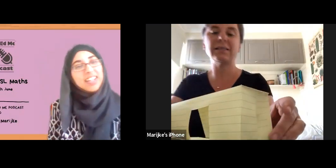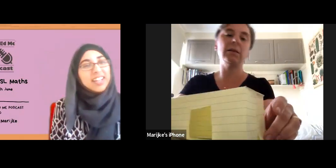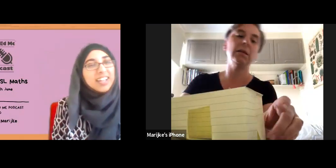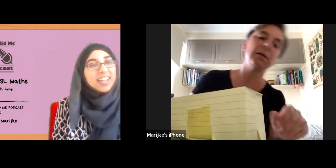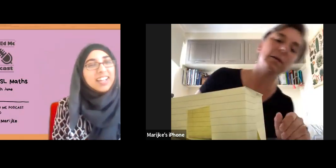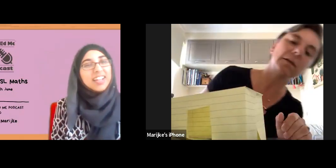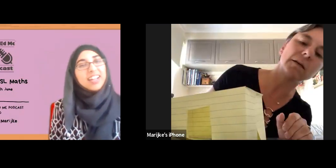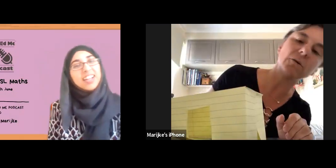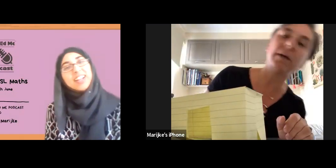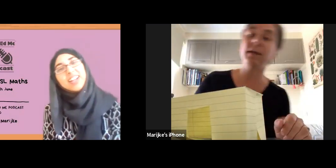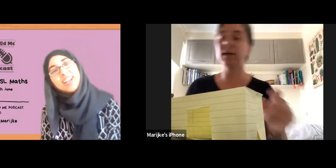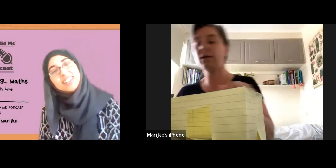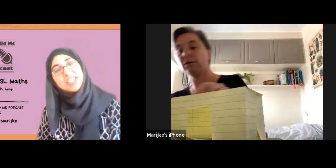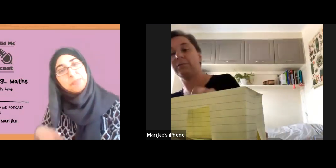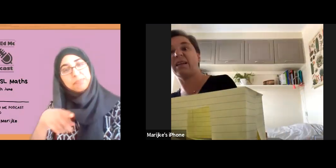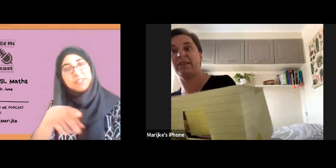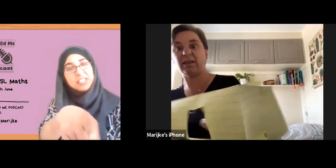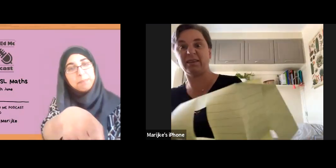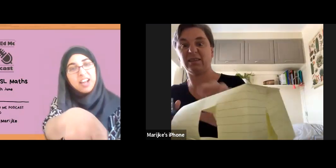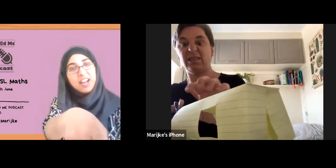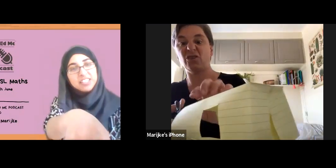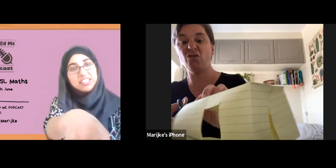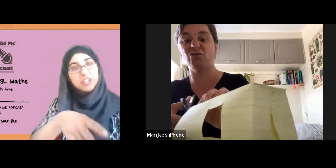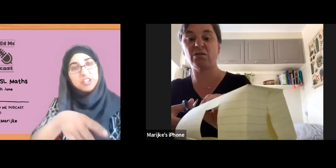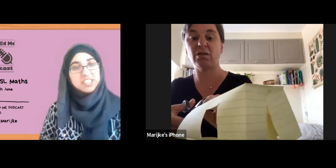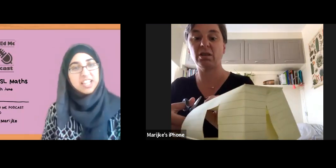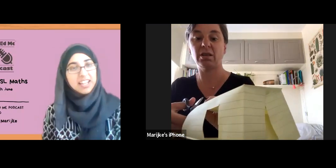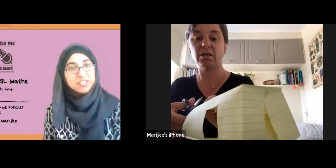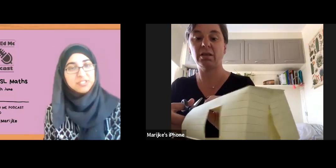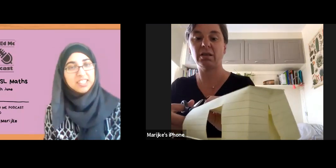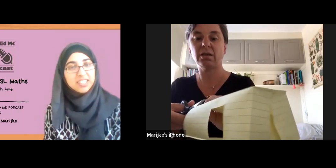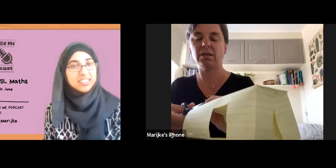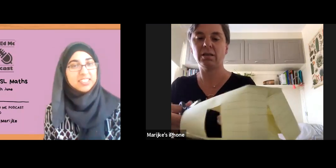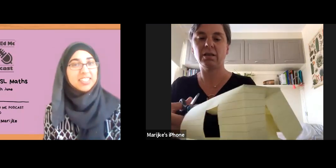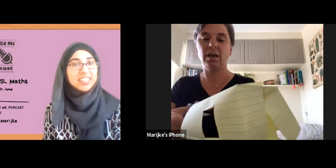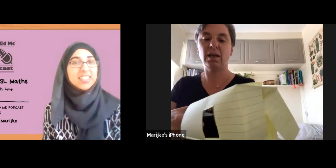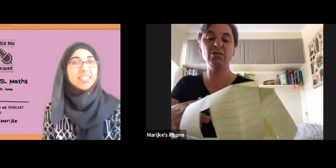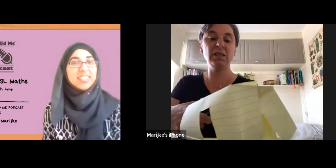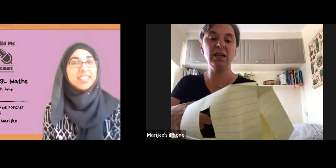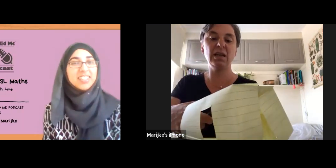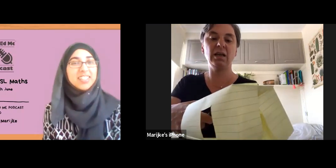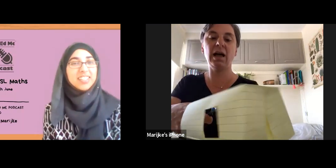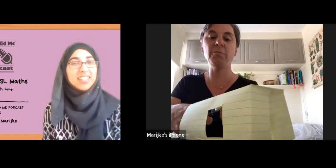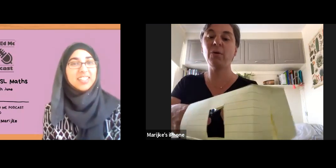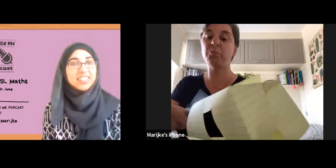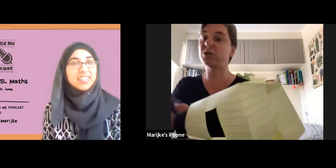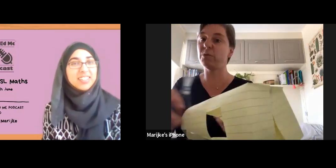castle. Okay, hang on. I think this is good. Closed there. That's really good. It's good, isn't it? I'm quite impressed with